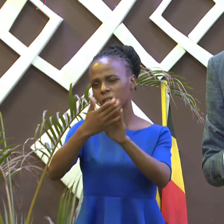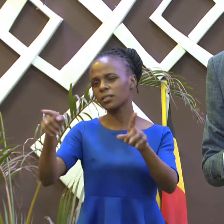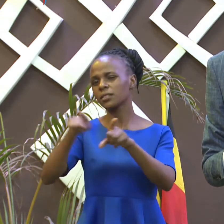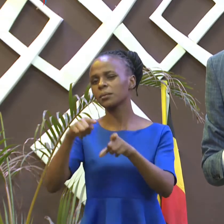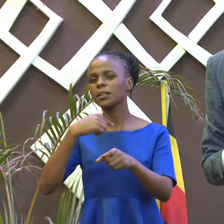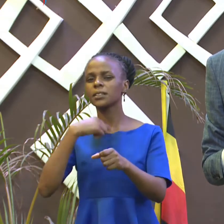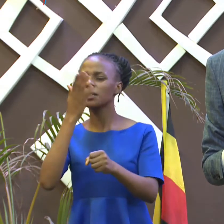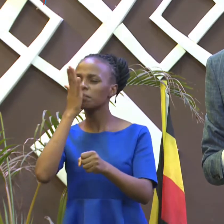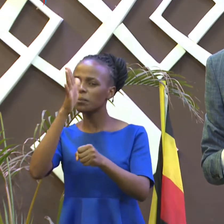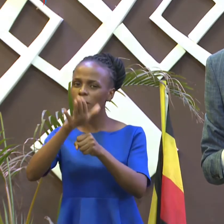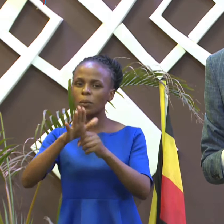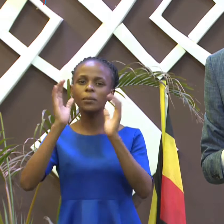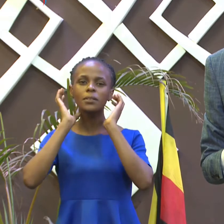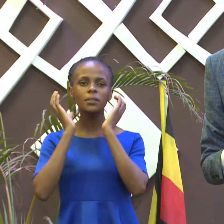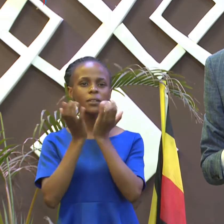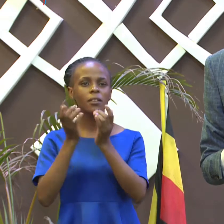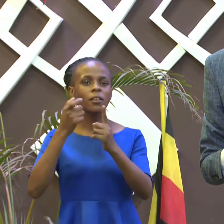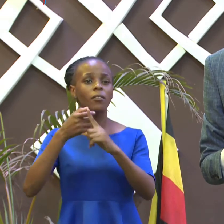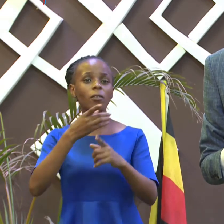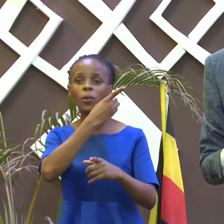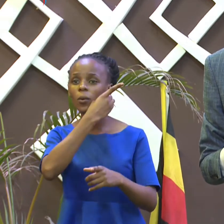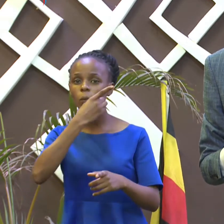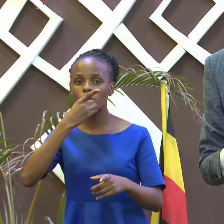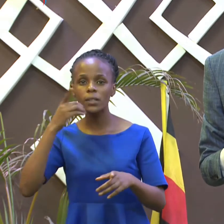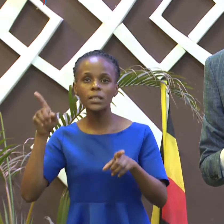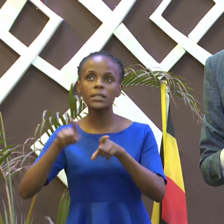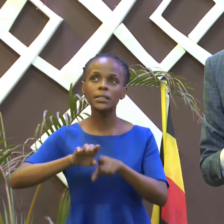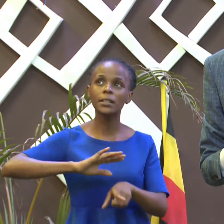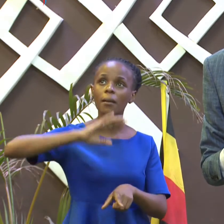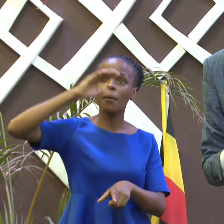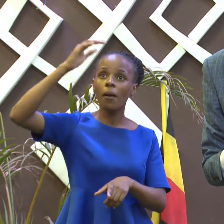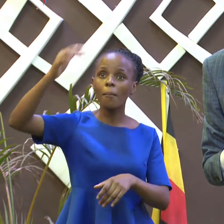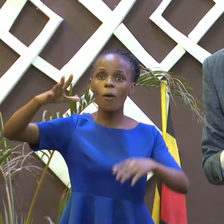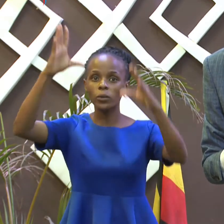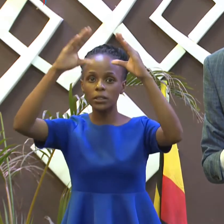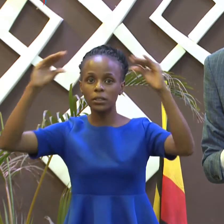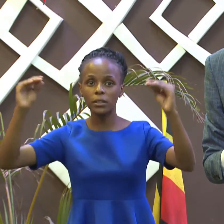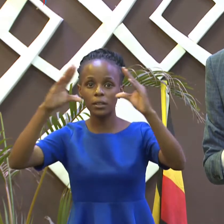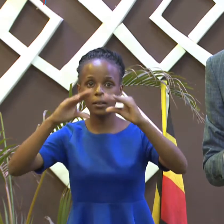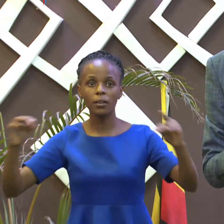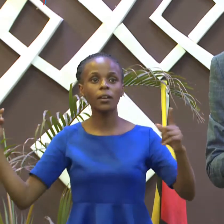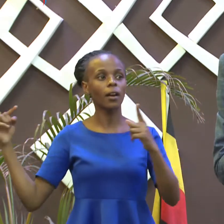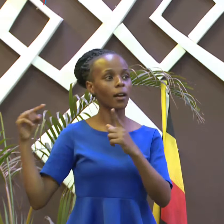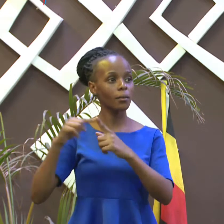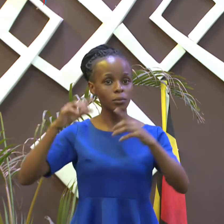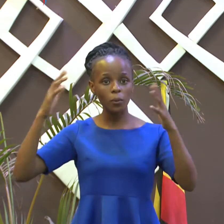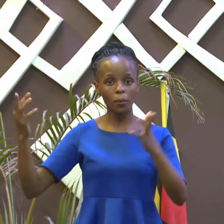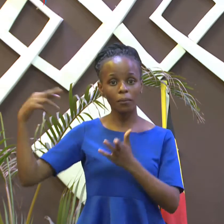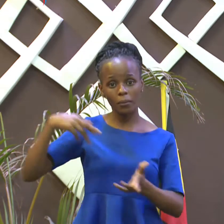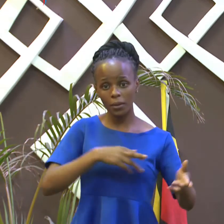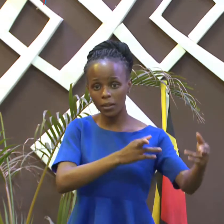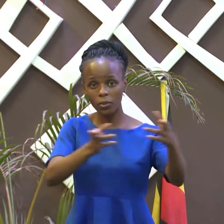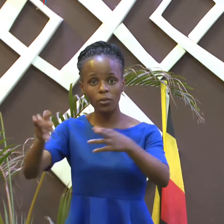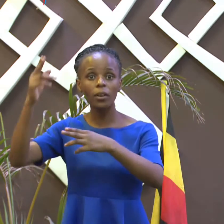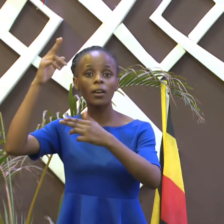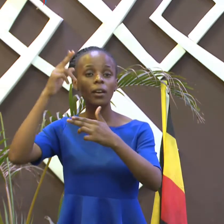Musa. Okuva mu ddungu n'olusozi no Lebanon okutuuka ku mugga omunene gwe mugga